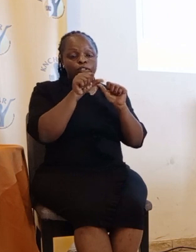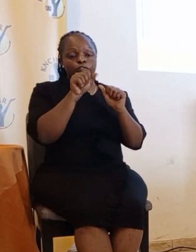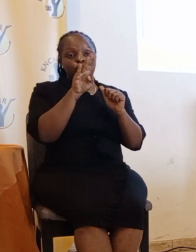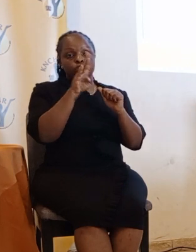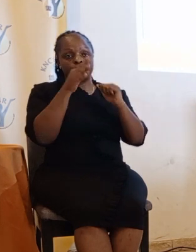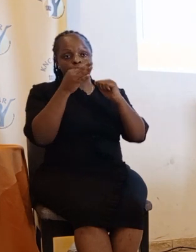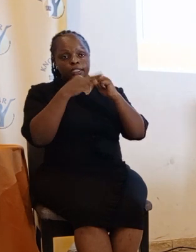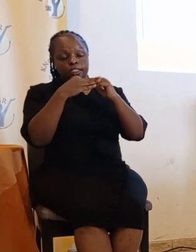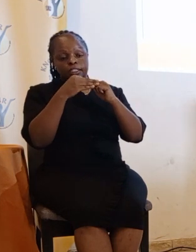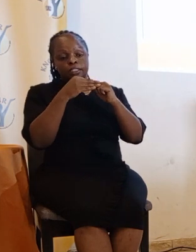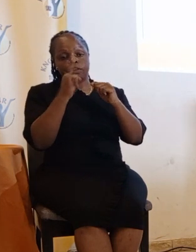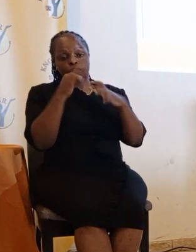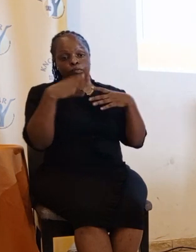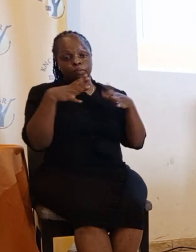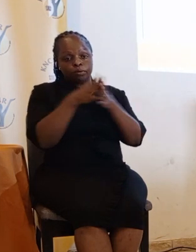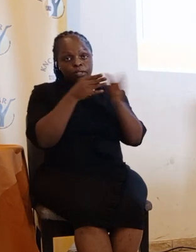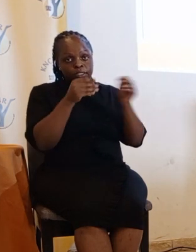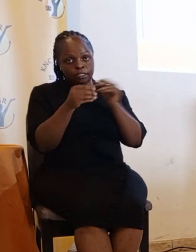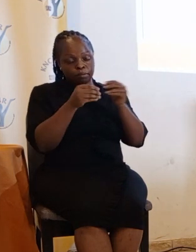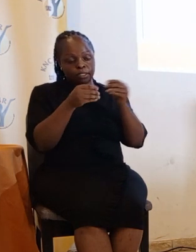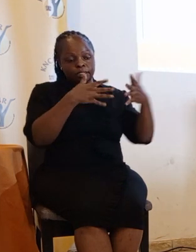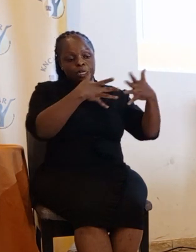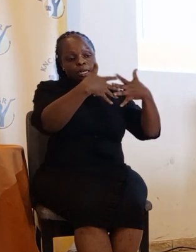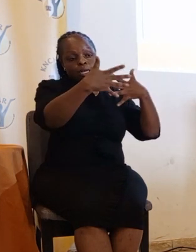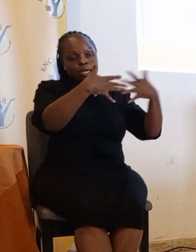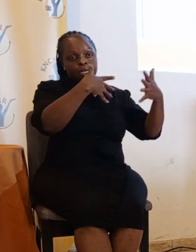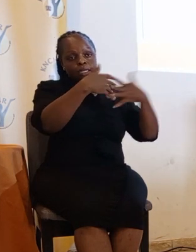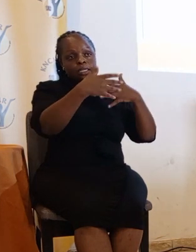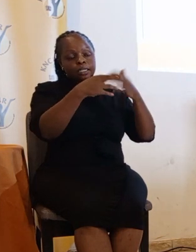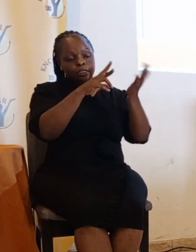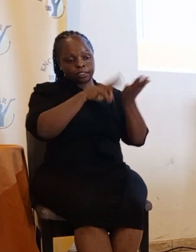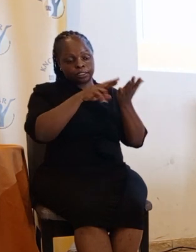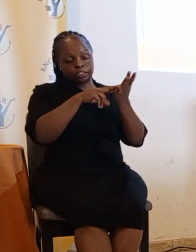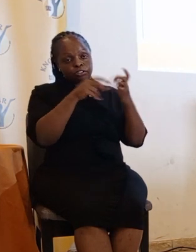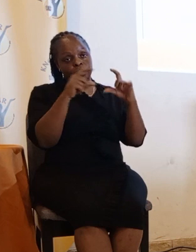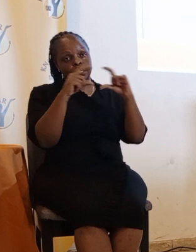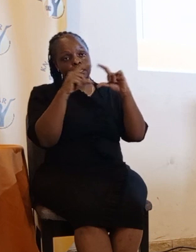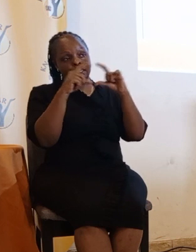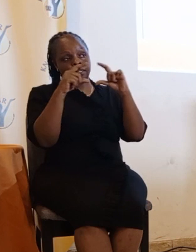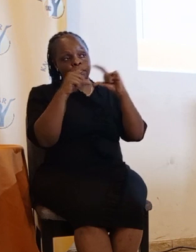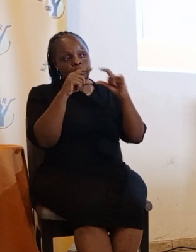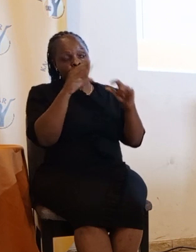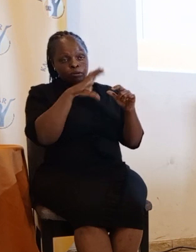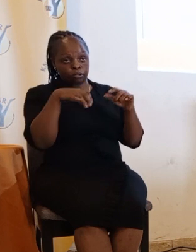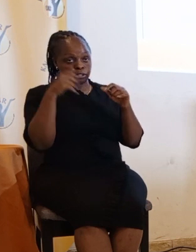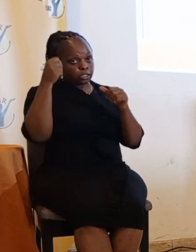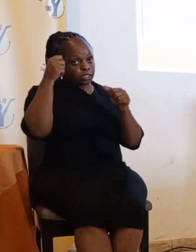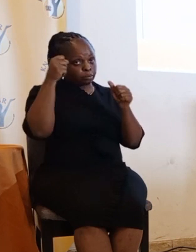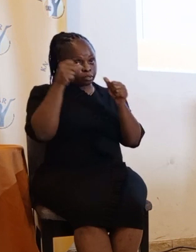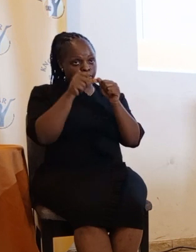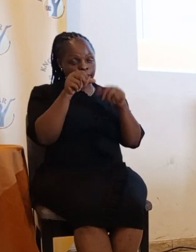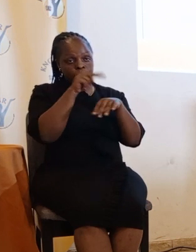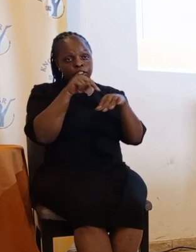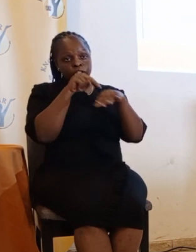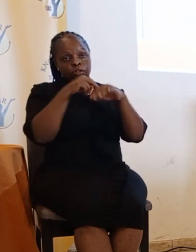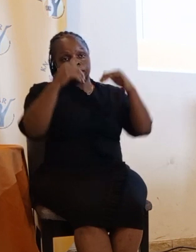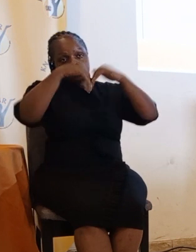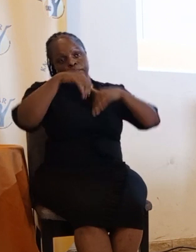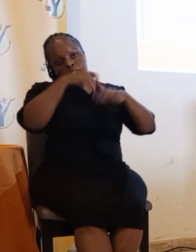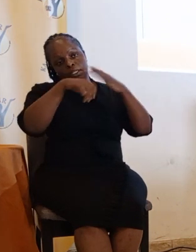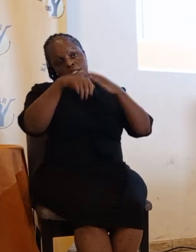of persons with disabilities lacked registration cards. The Commission recalls that the National Assembly in